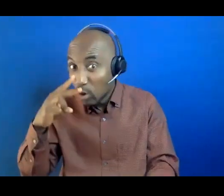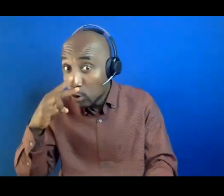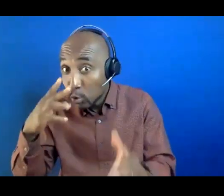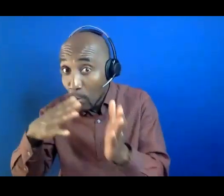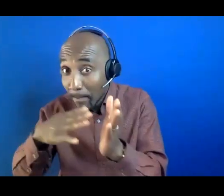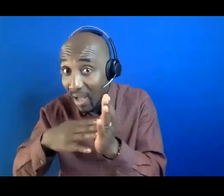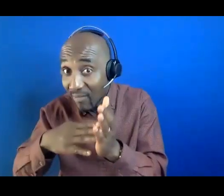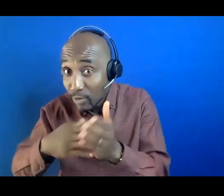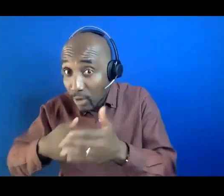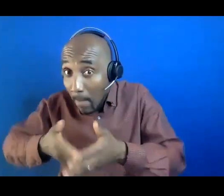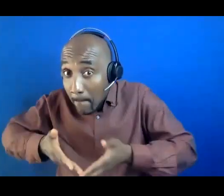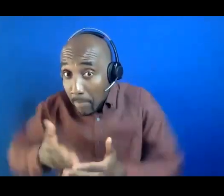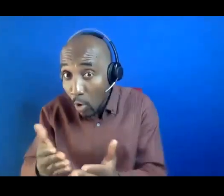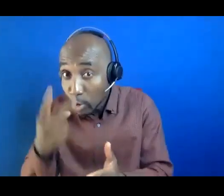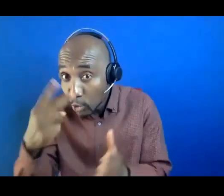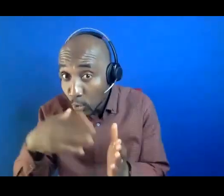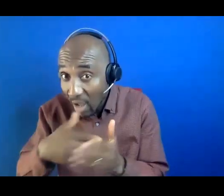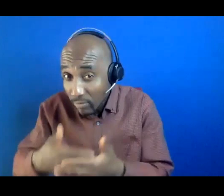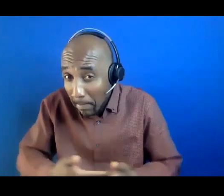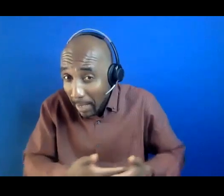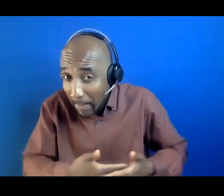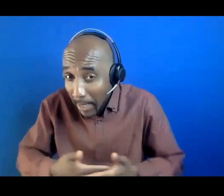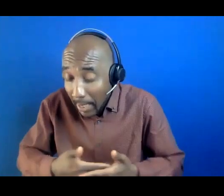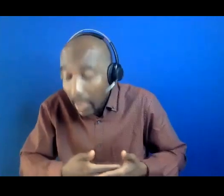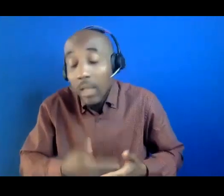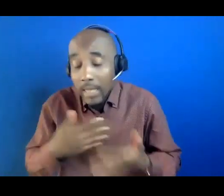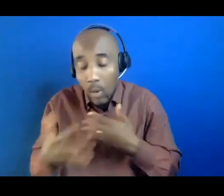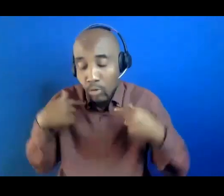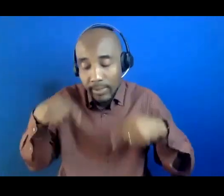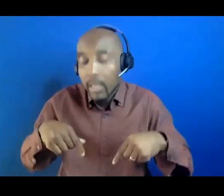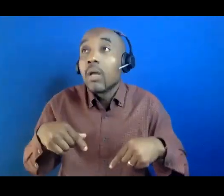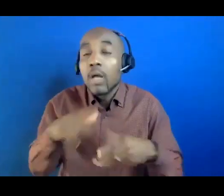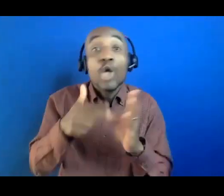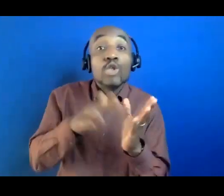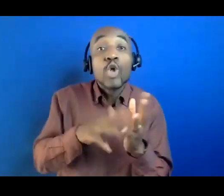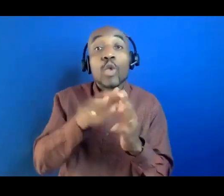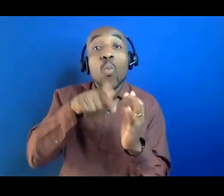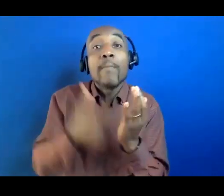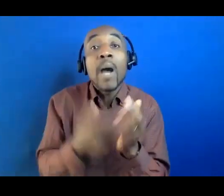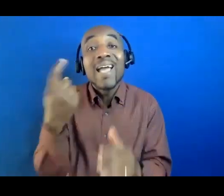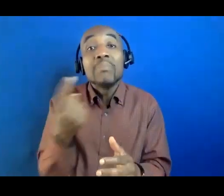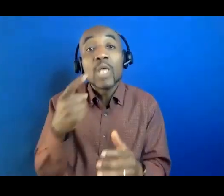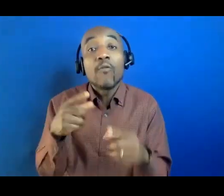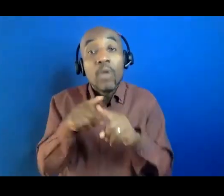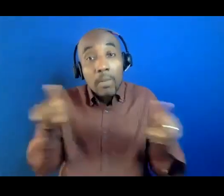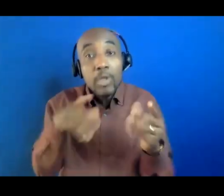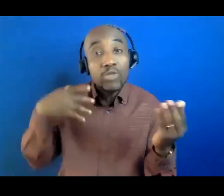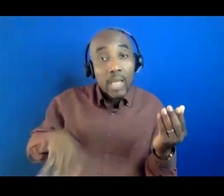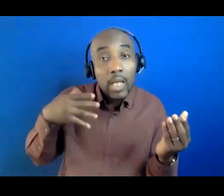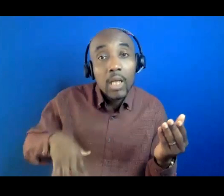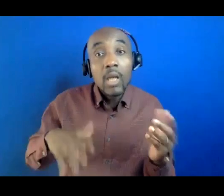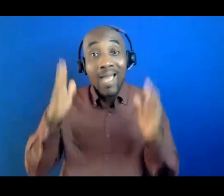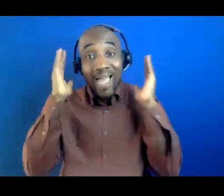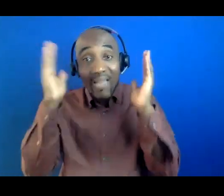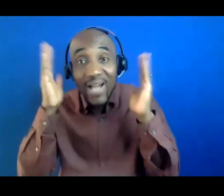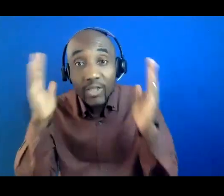old. But what happened was John Wimber was a musician, an evangelist, a church planter